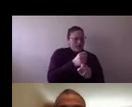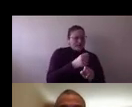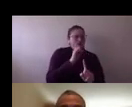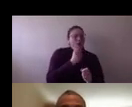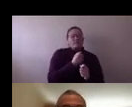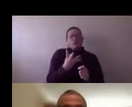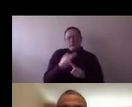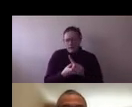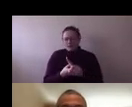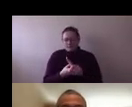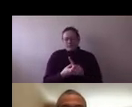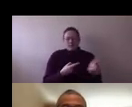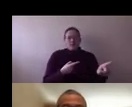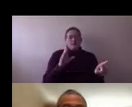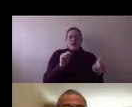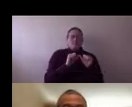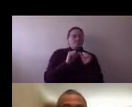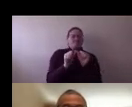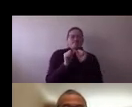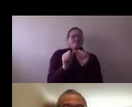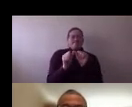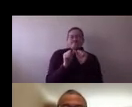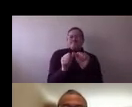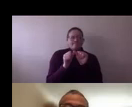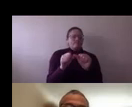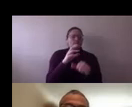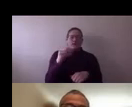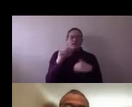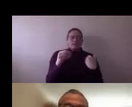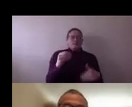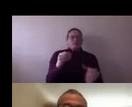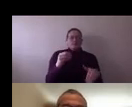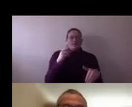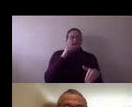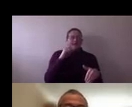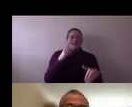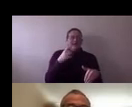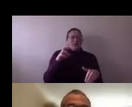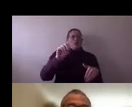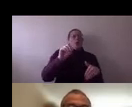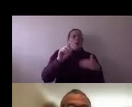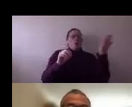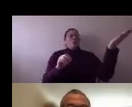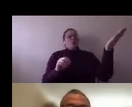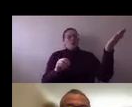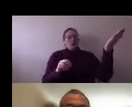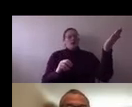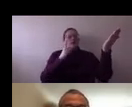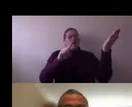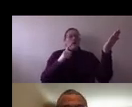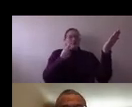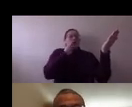months, but she persisted and really was, I think, a heroic figure in modern